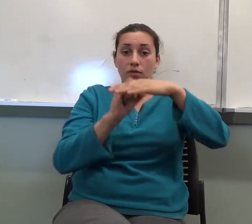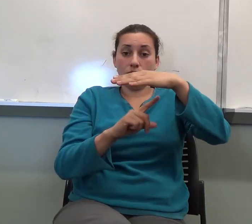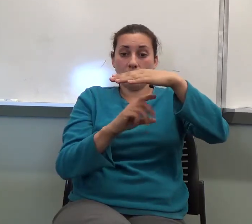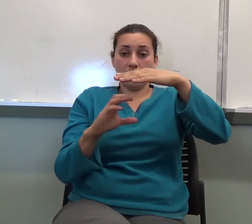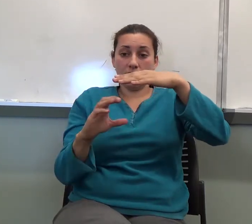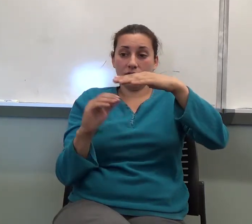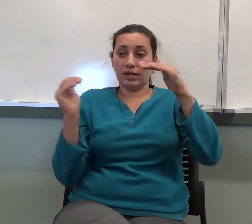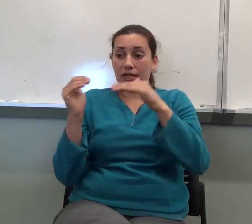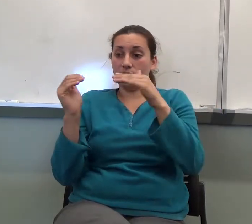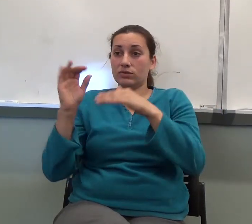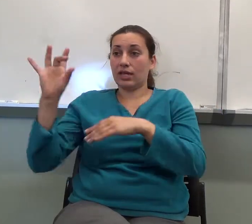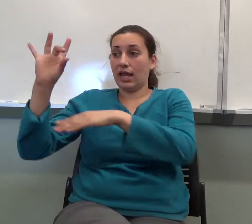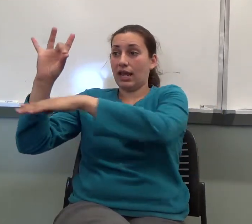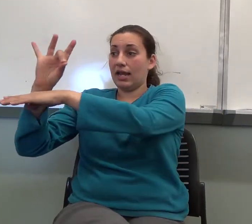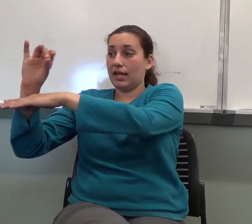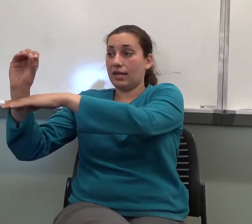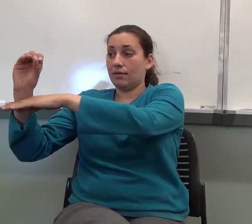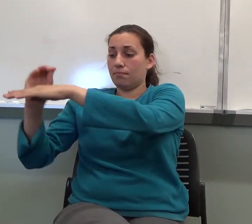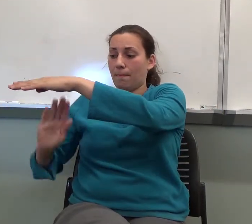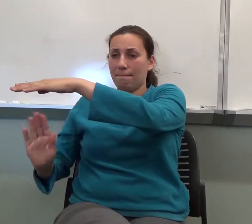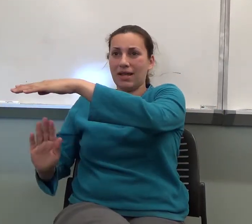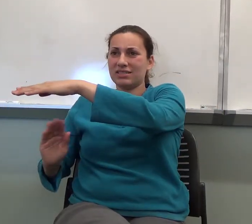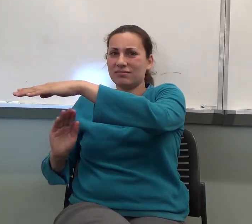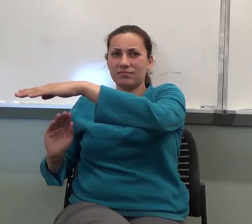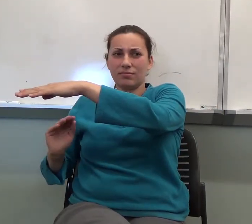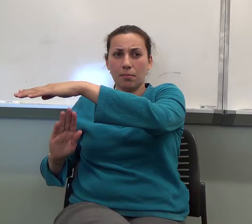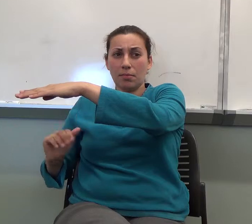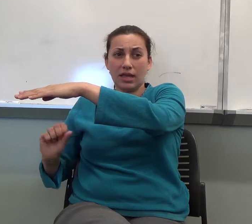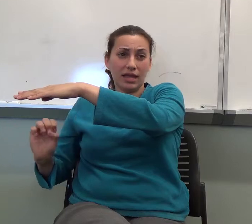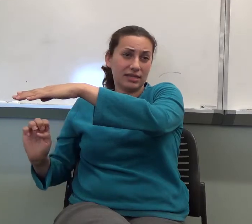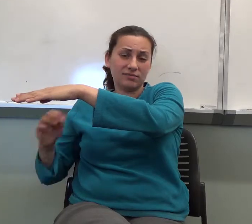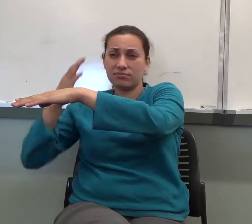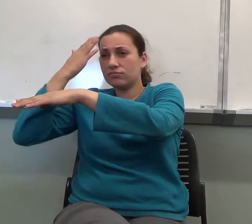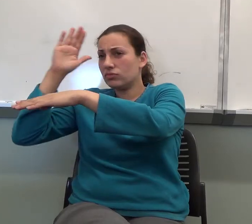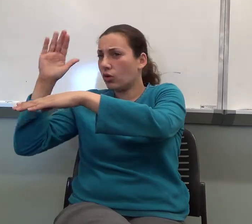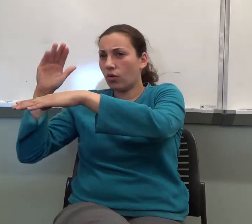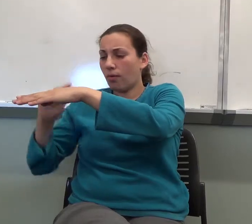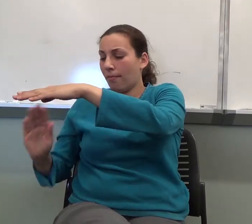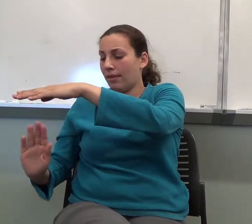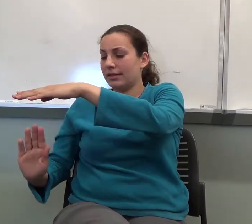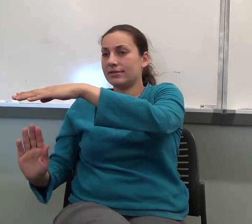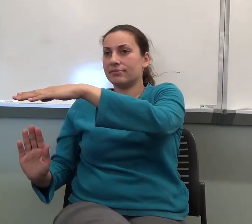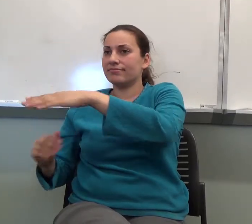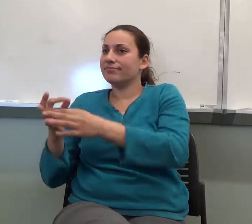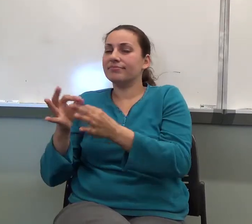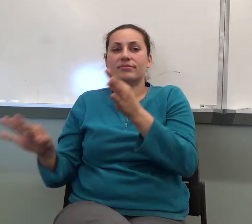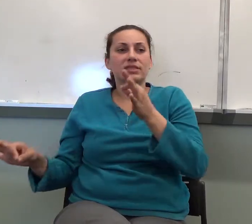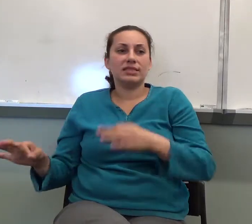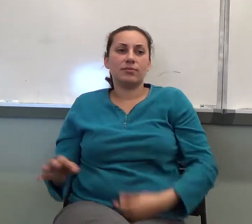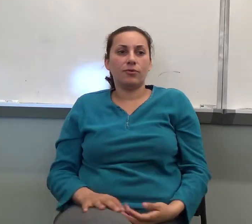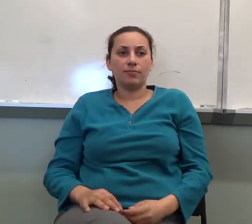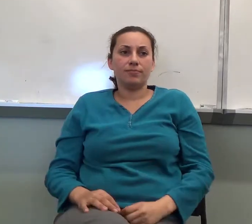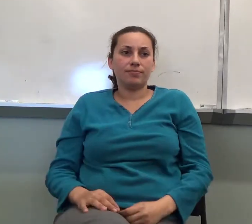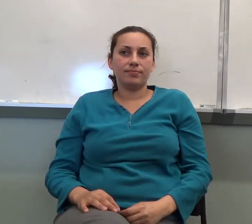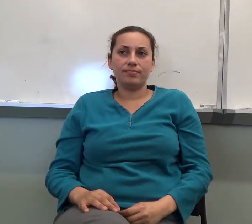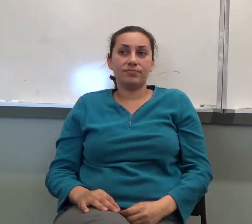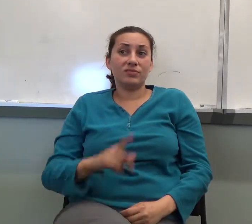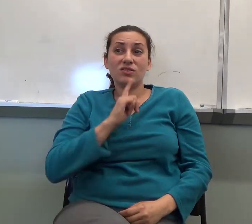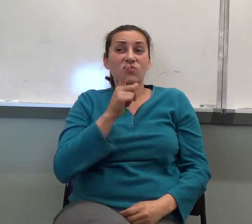80 over the base, and we don't know what the base is, so we call it B. It's that simple. I mean, it's just a simple proportion. There's